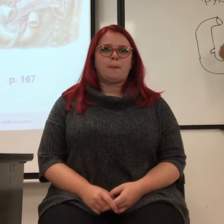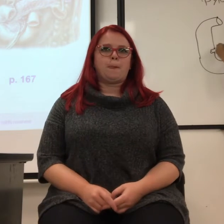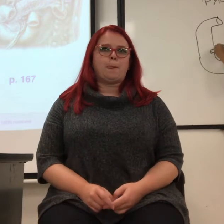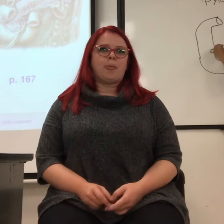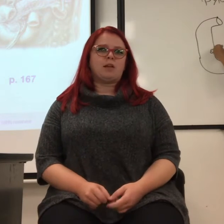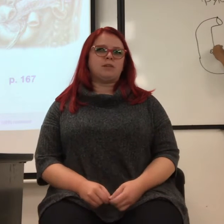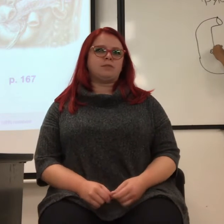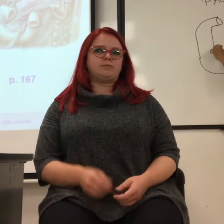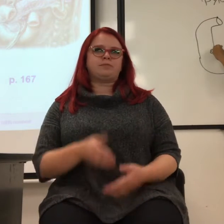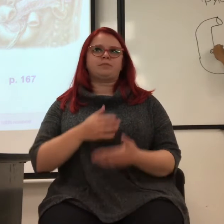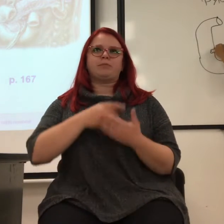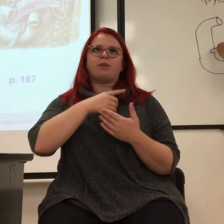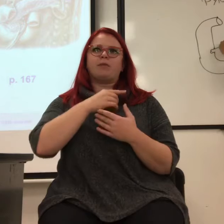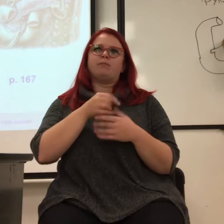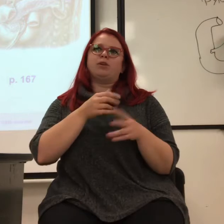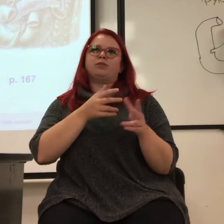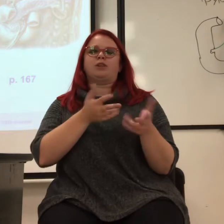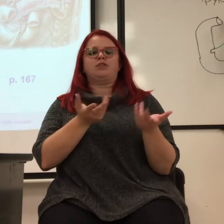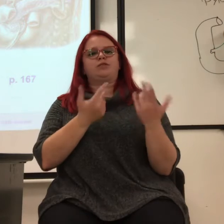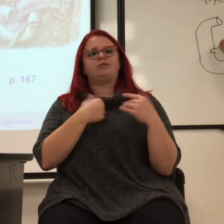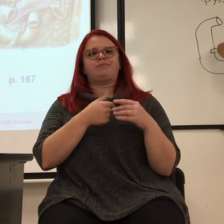bile from the bile duct.